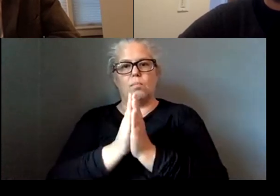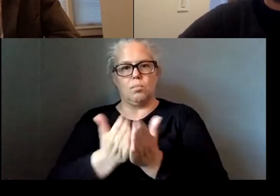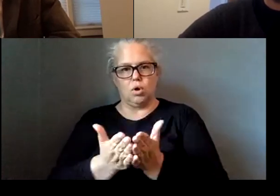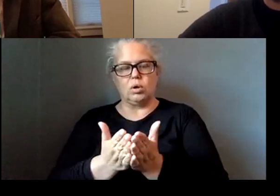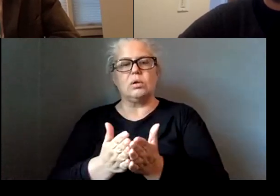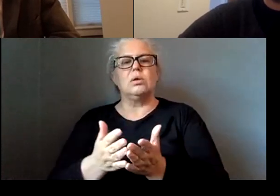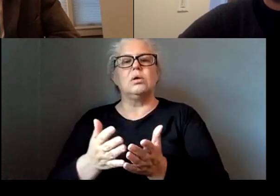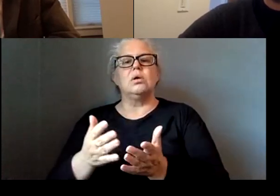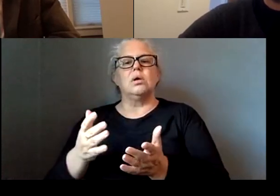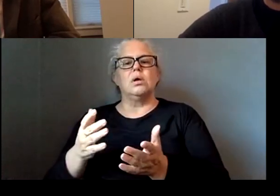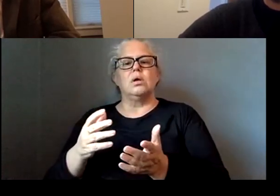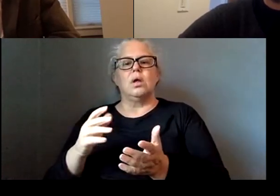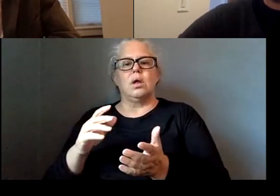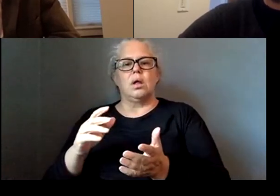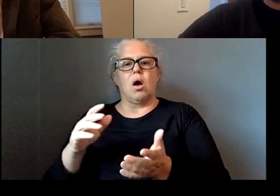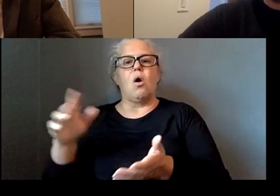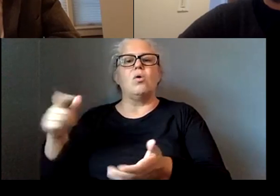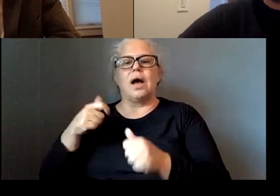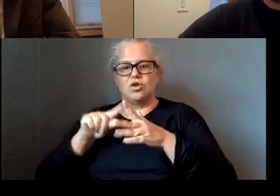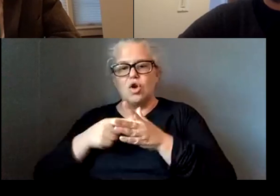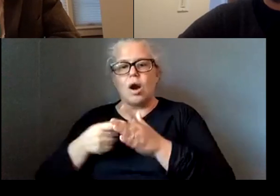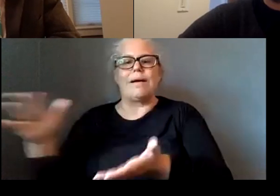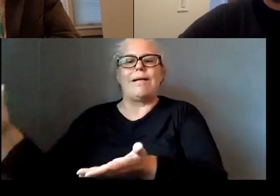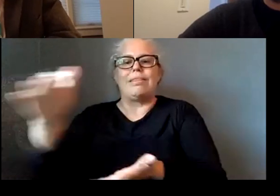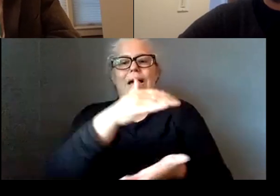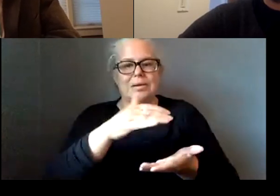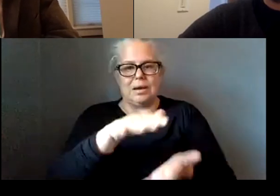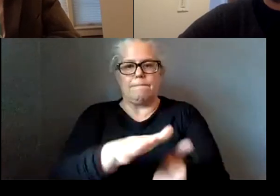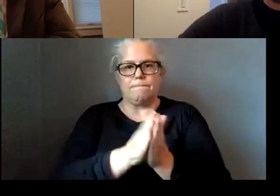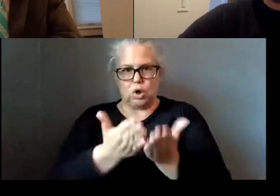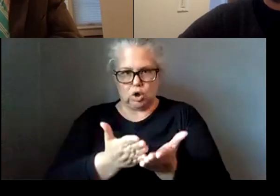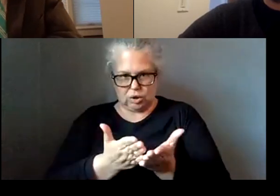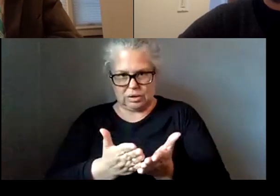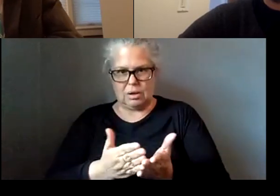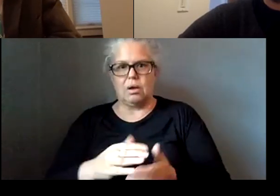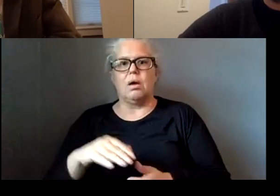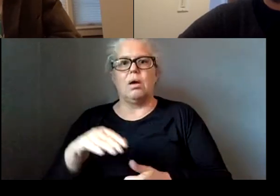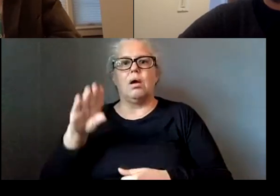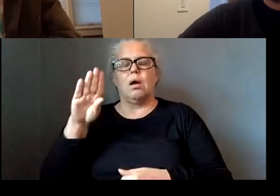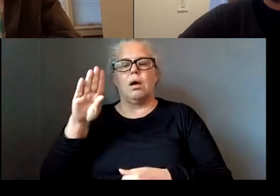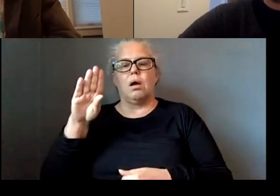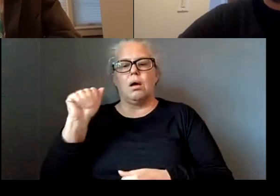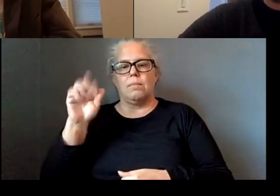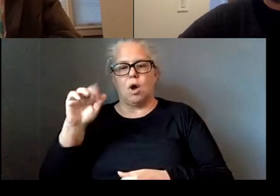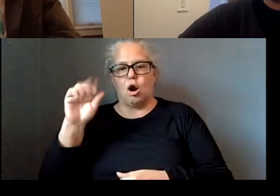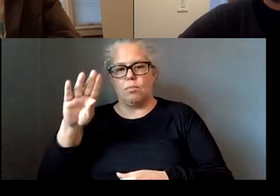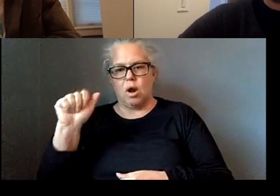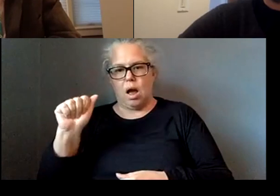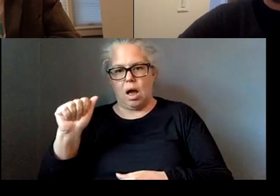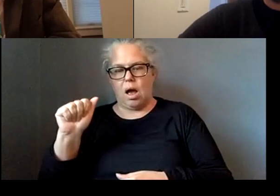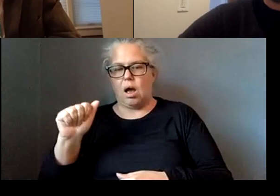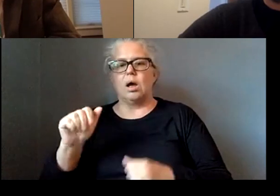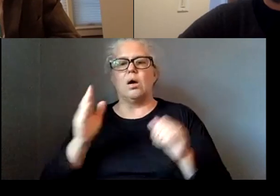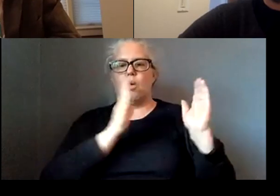could find, we started putting together. And to Barbara's credit, more than mine for sure, she was excellent at